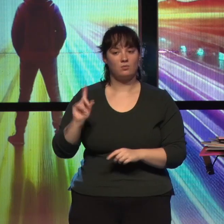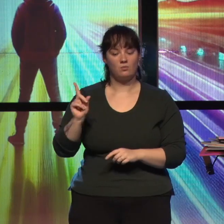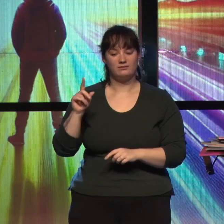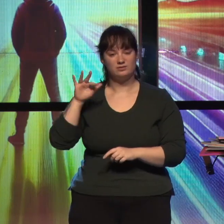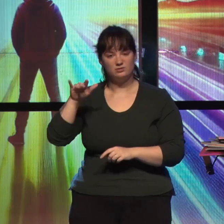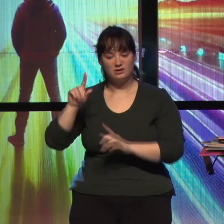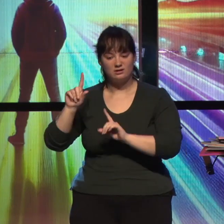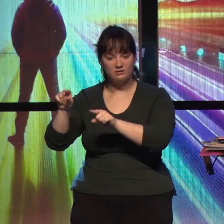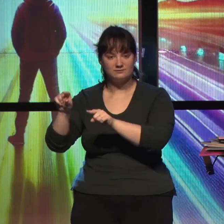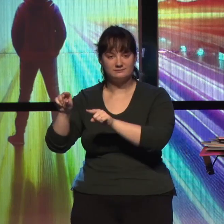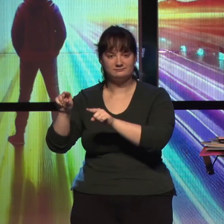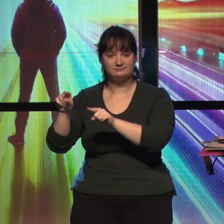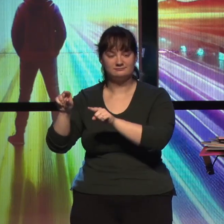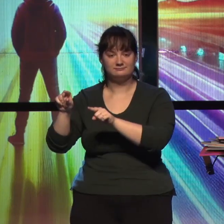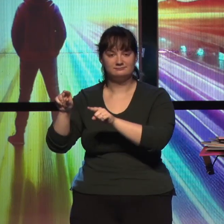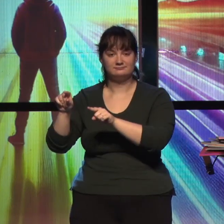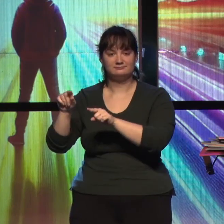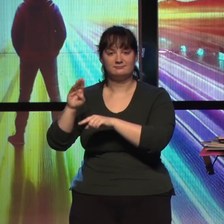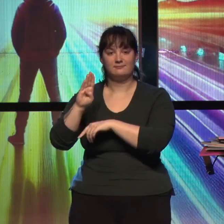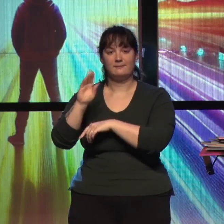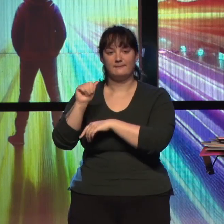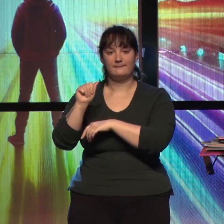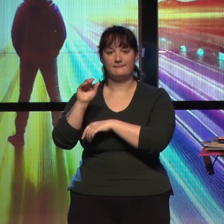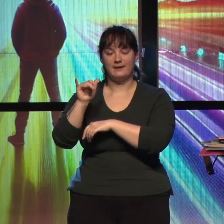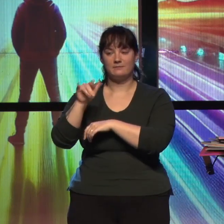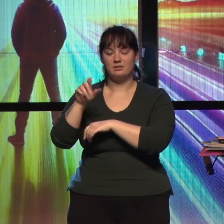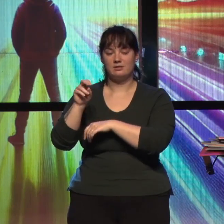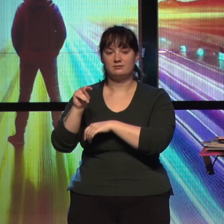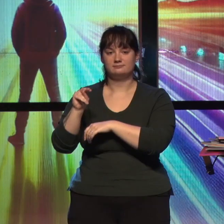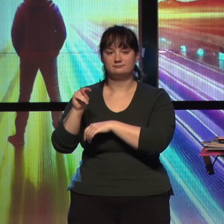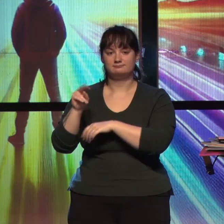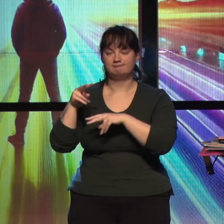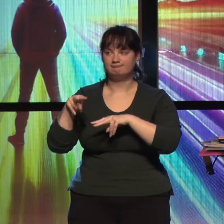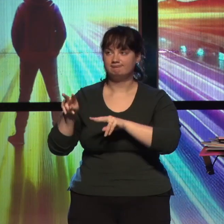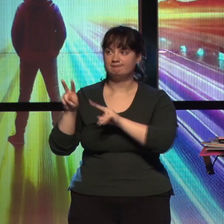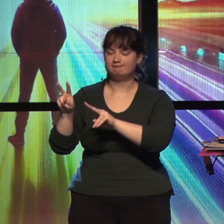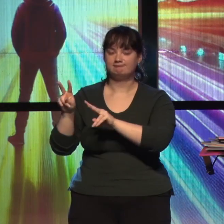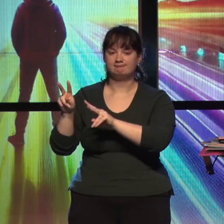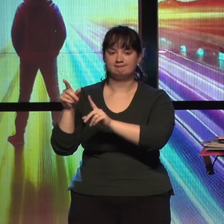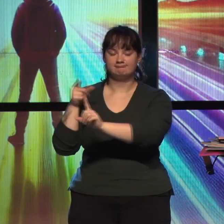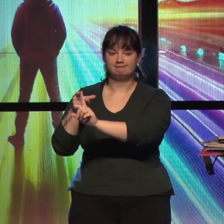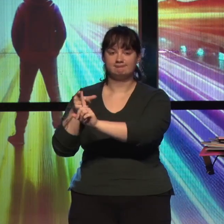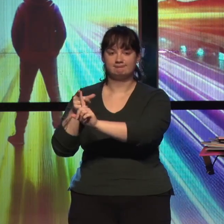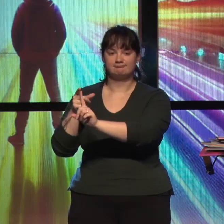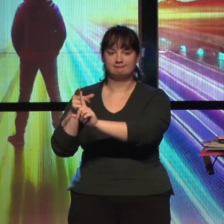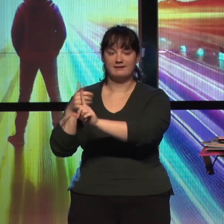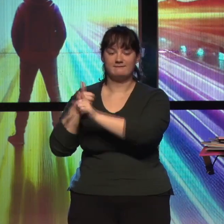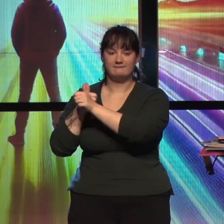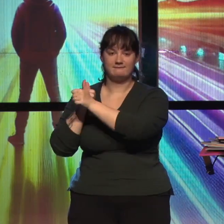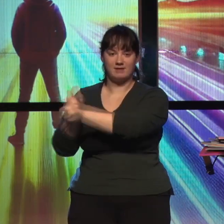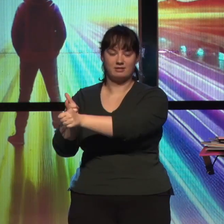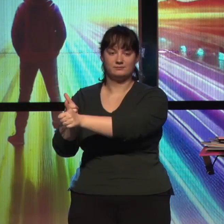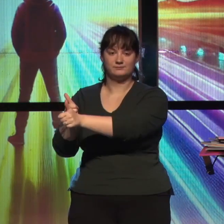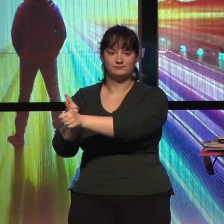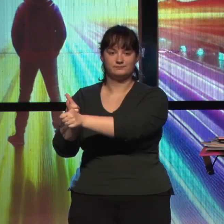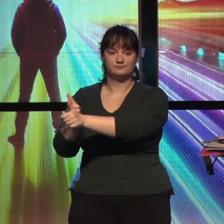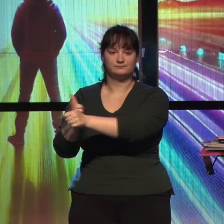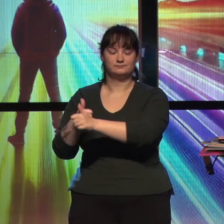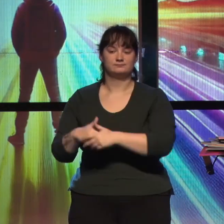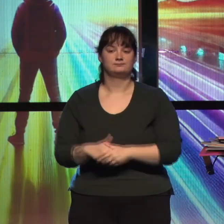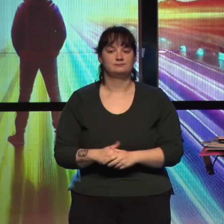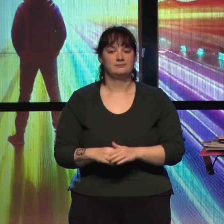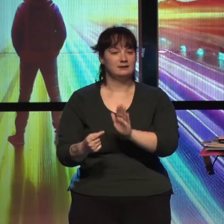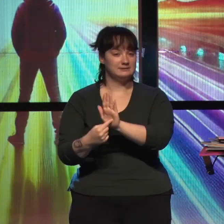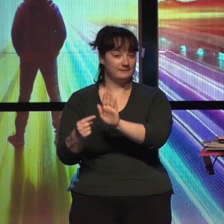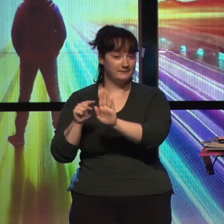go, the values of Babylon go with them, right? And Babylon serves as a timeless metaphor